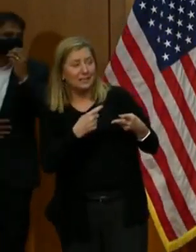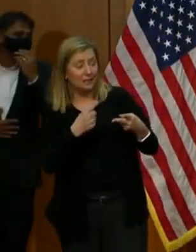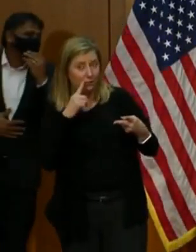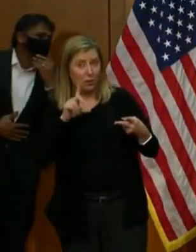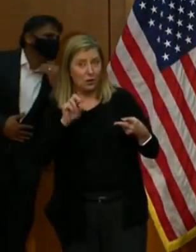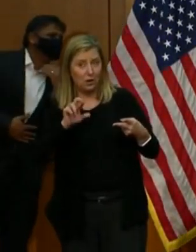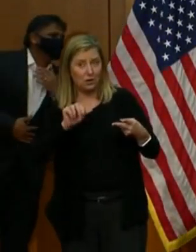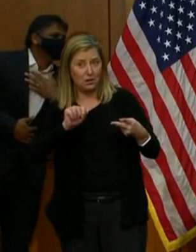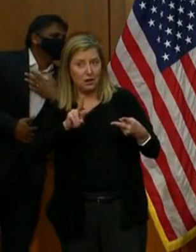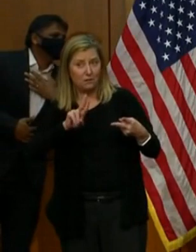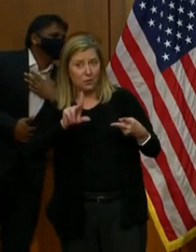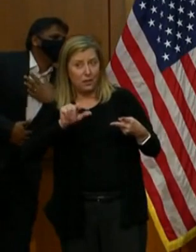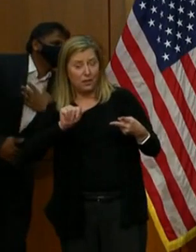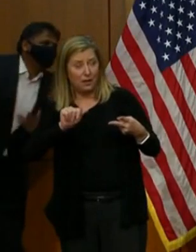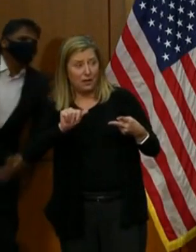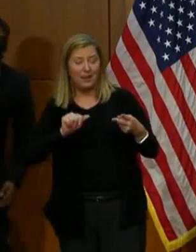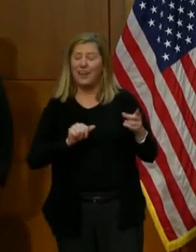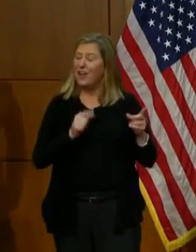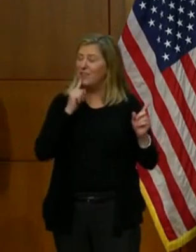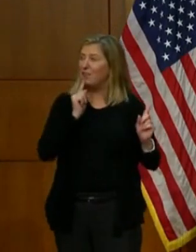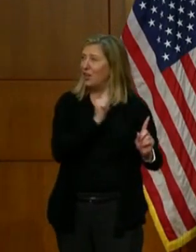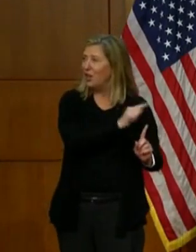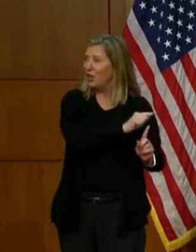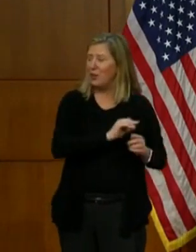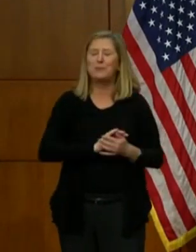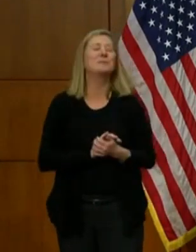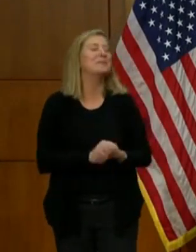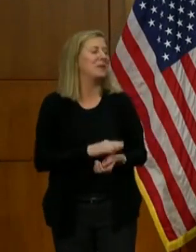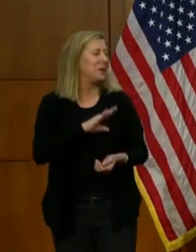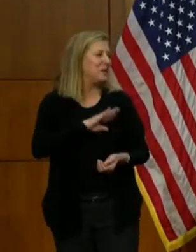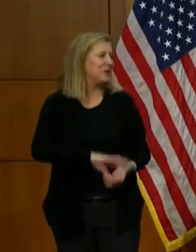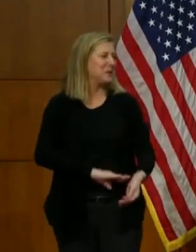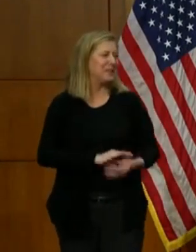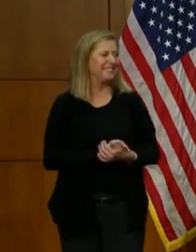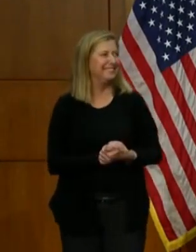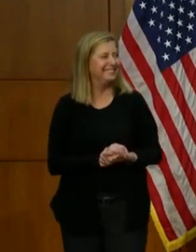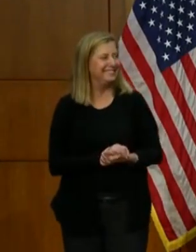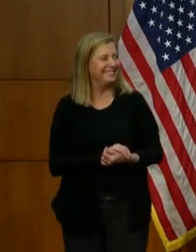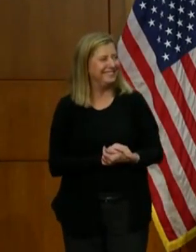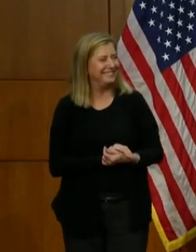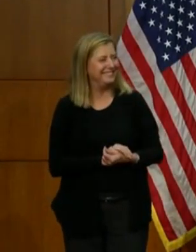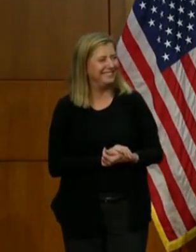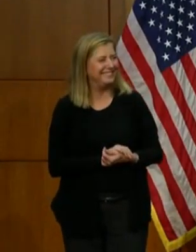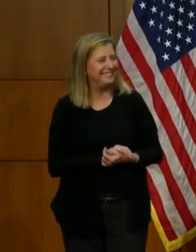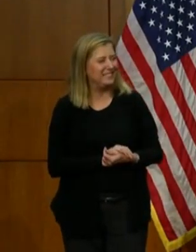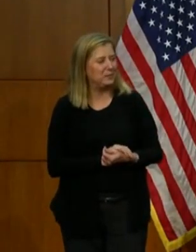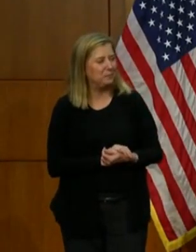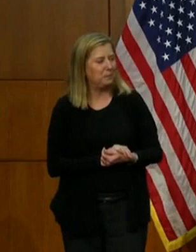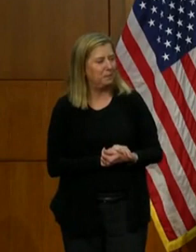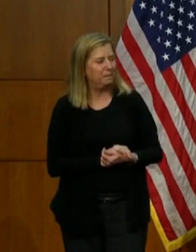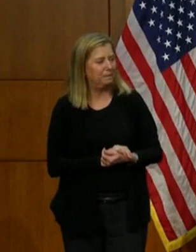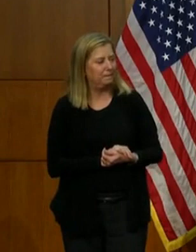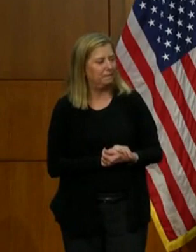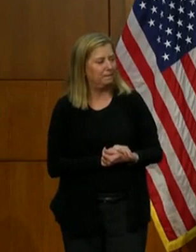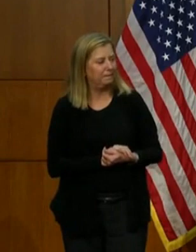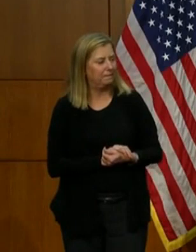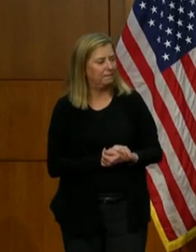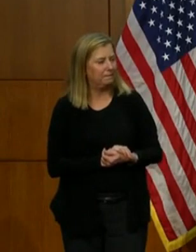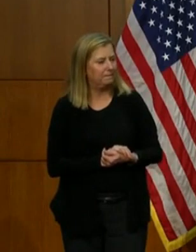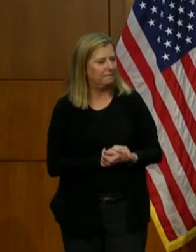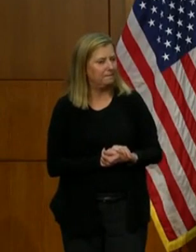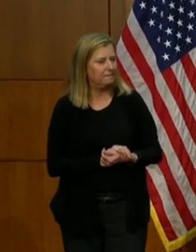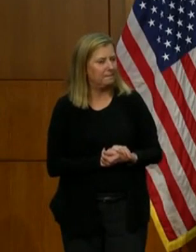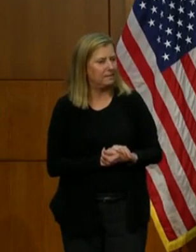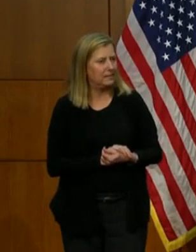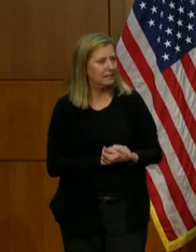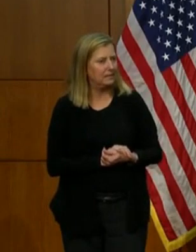for Dr. Avula as well? It's for you. Oh, good. I know some folks yesterday were not satisfied with